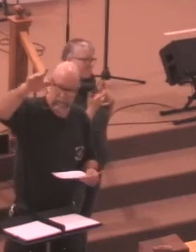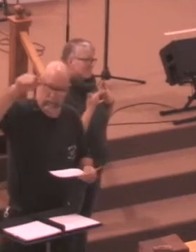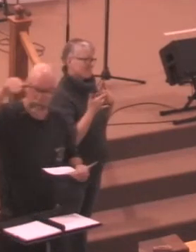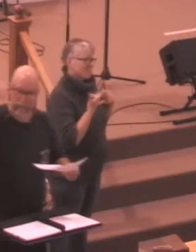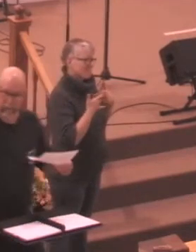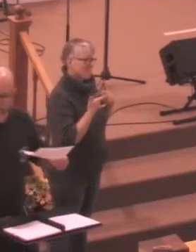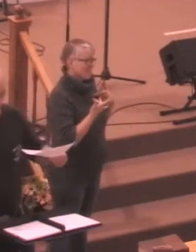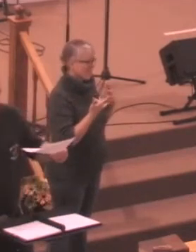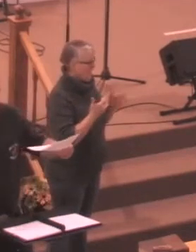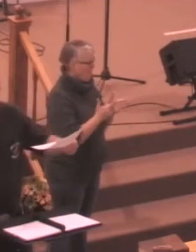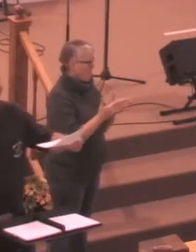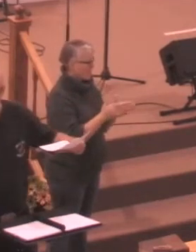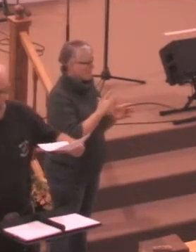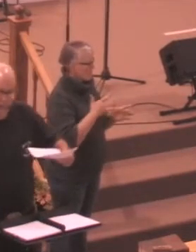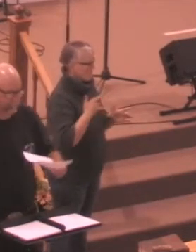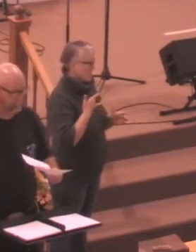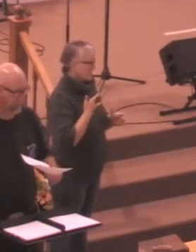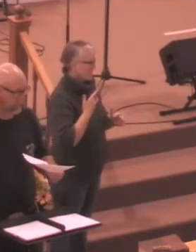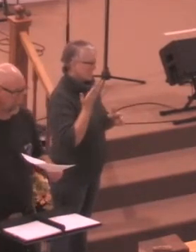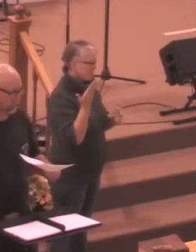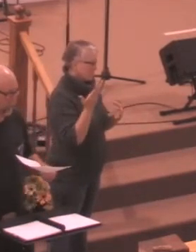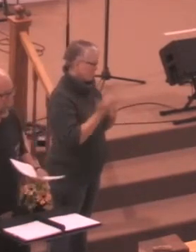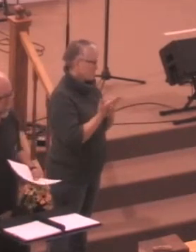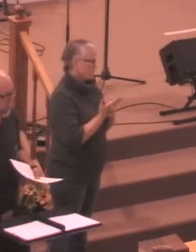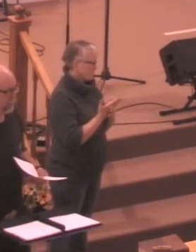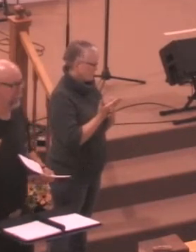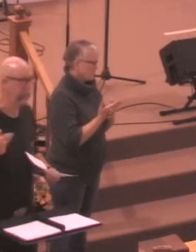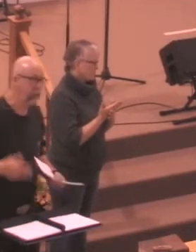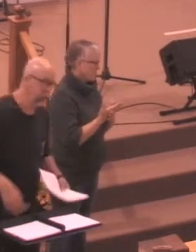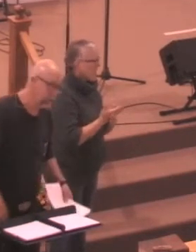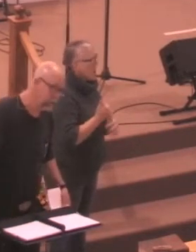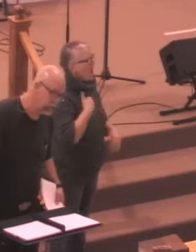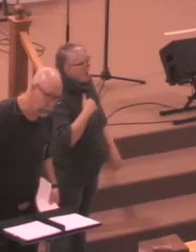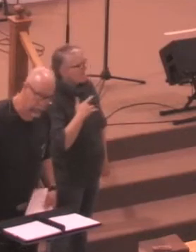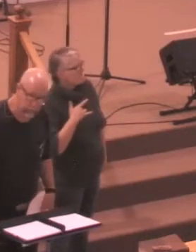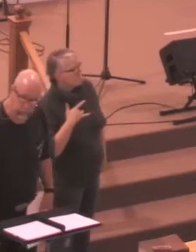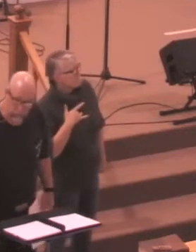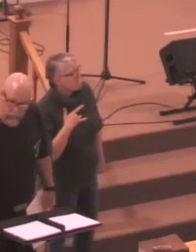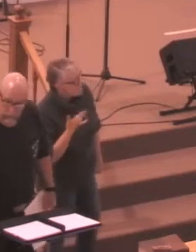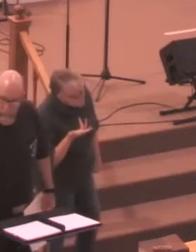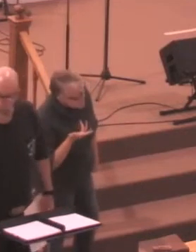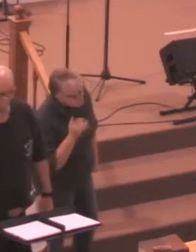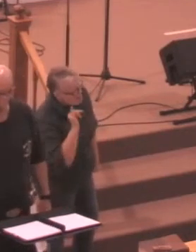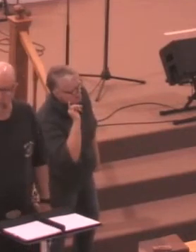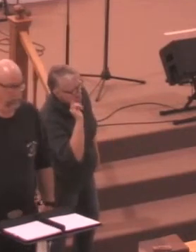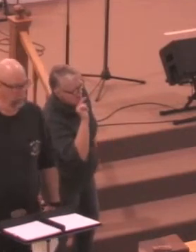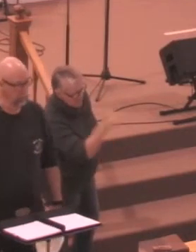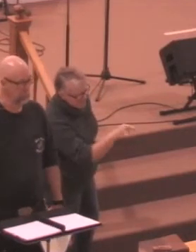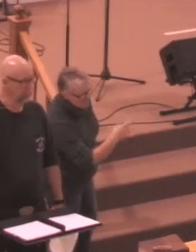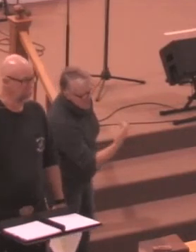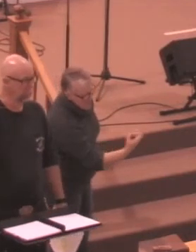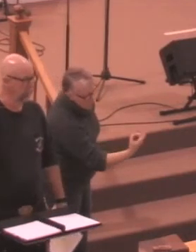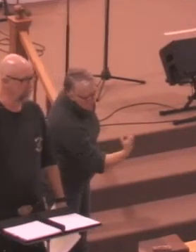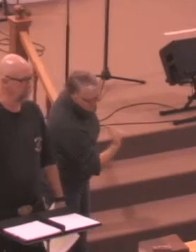How many times have your feelings gotten your way? Well, I feel that that person don't like me.